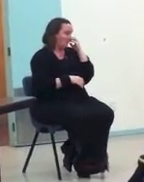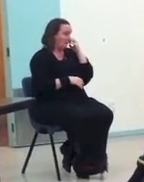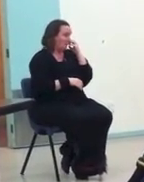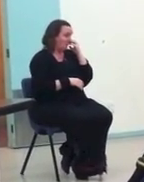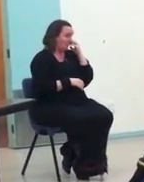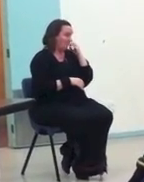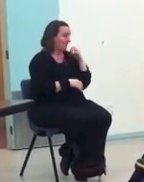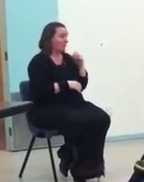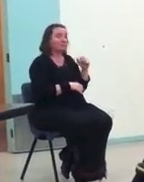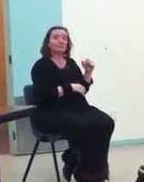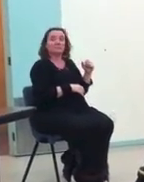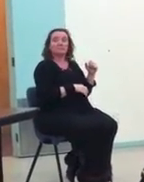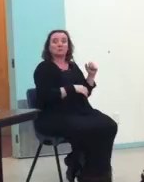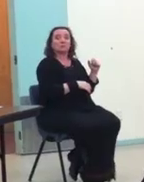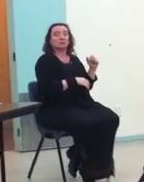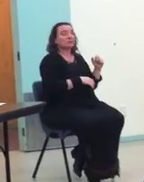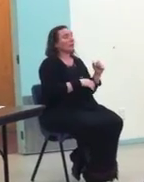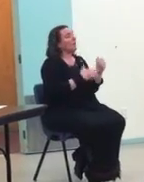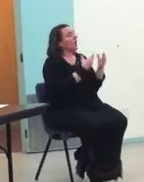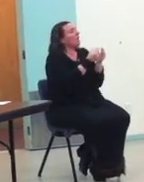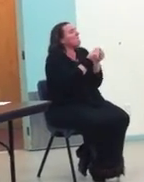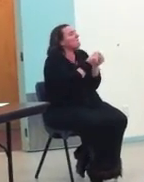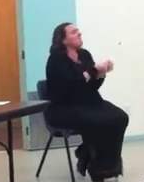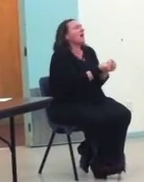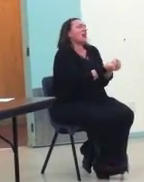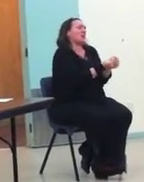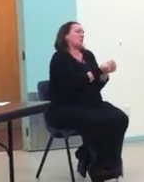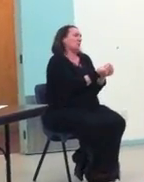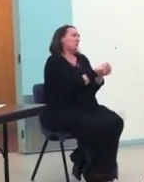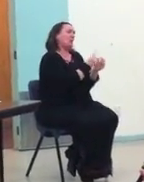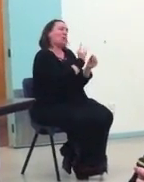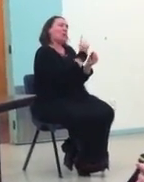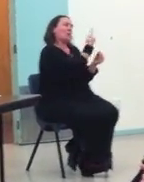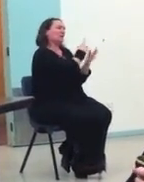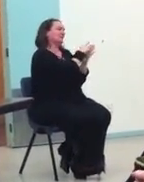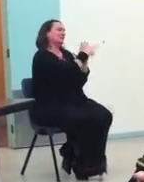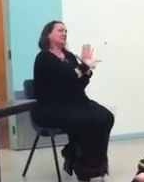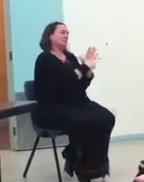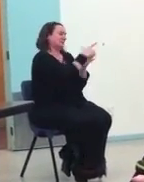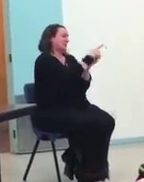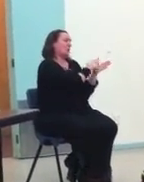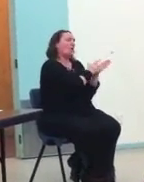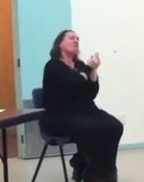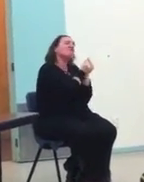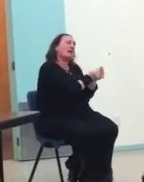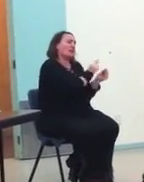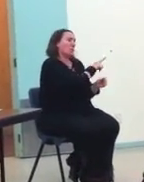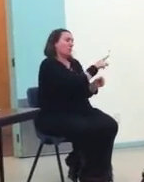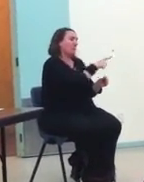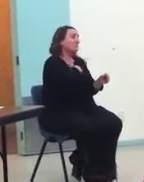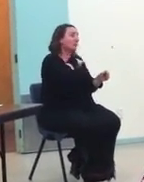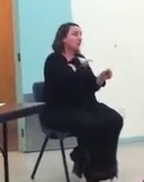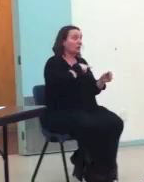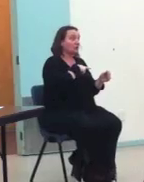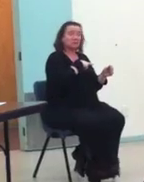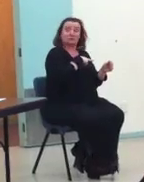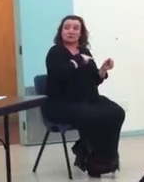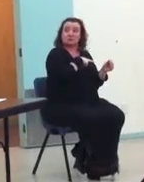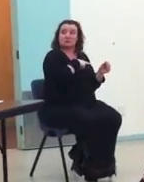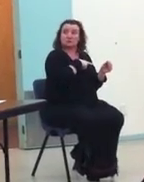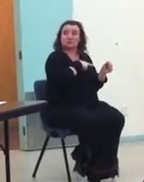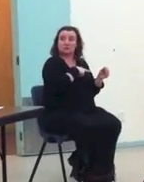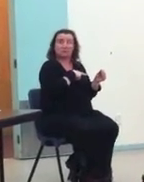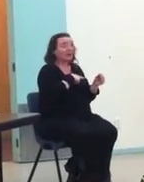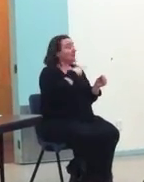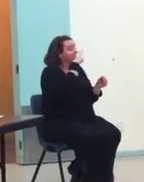So, I really value Auckland Disability Law and what they do because they have stopped this